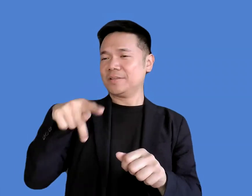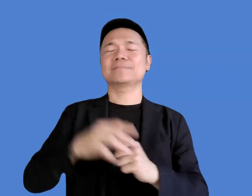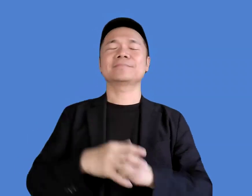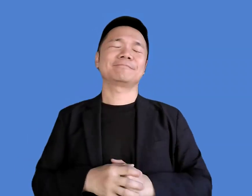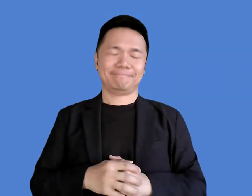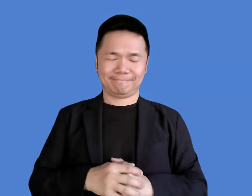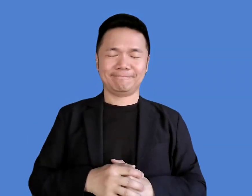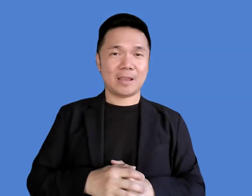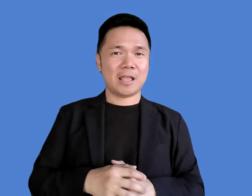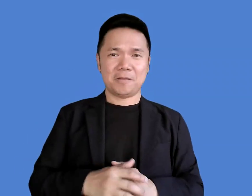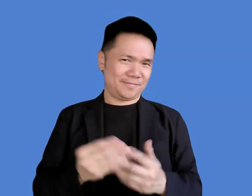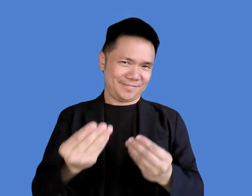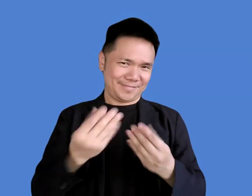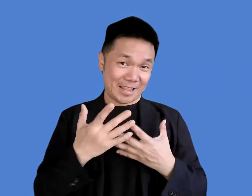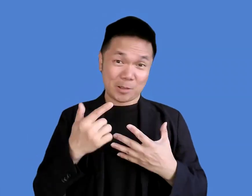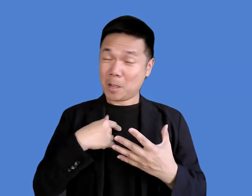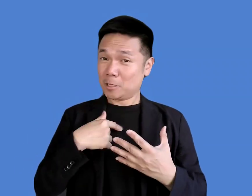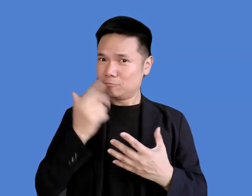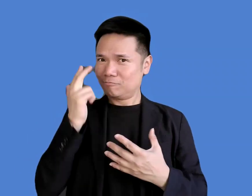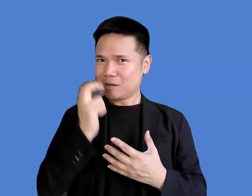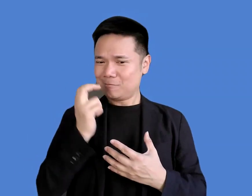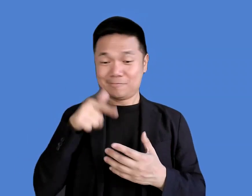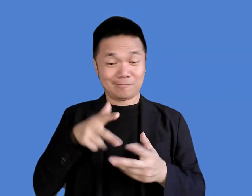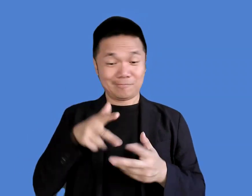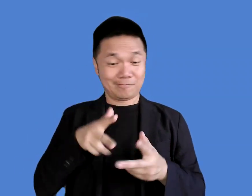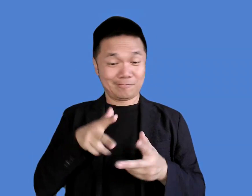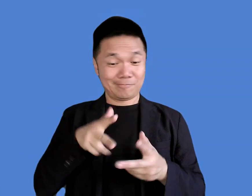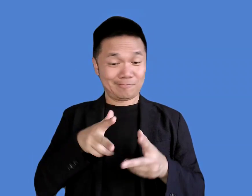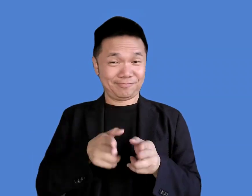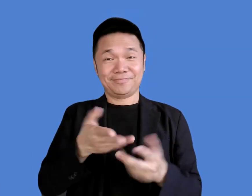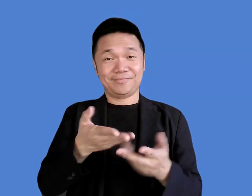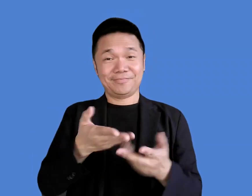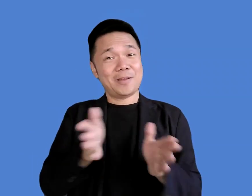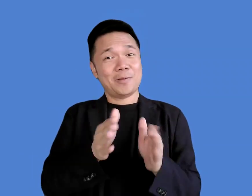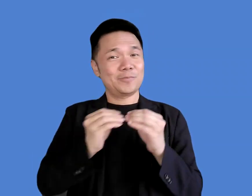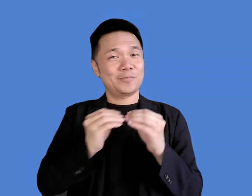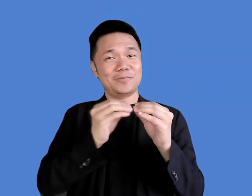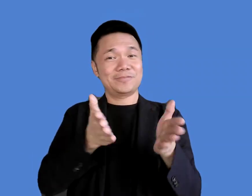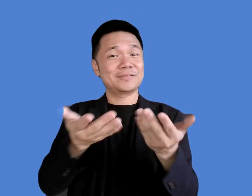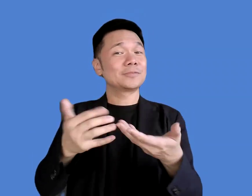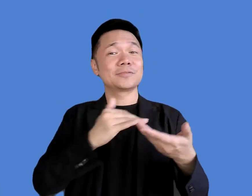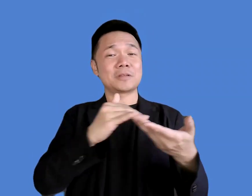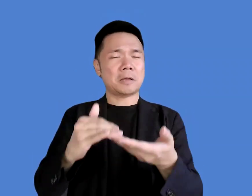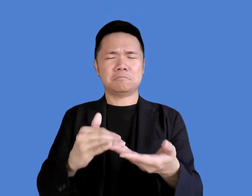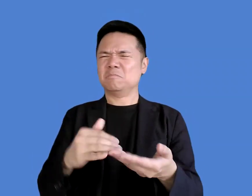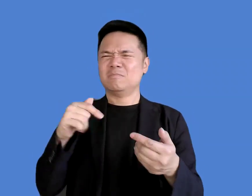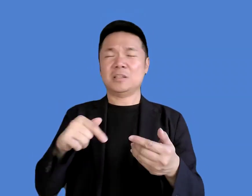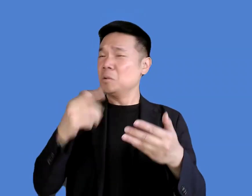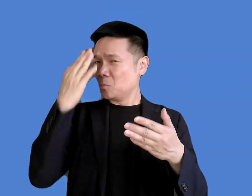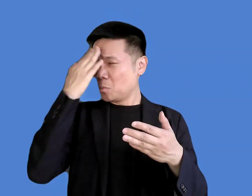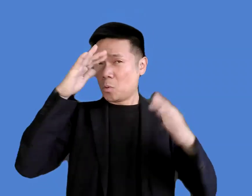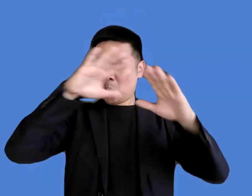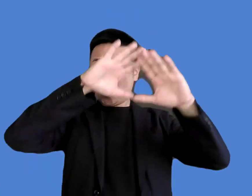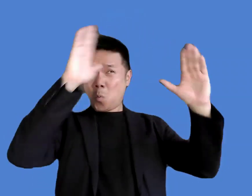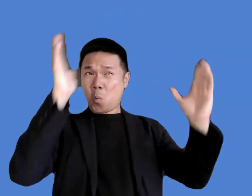for me to have the chance to launch this with you. Globally, we're simply not making enough progress to move the